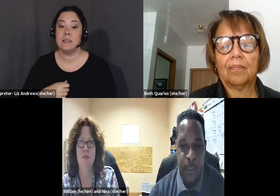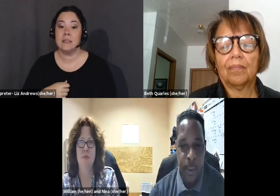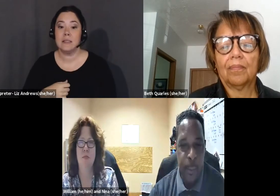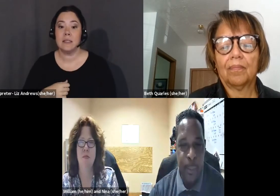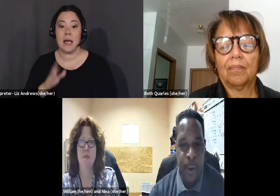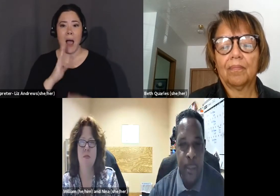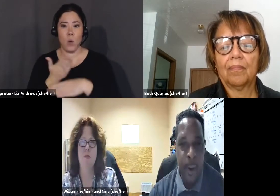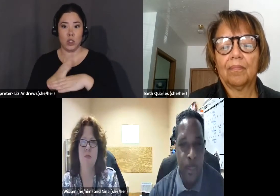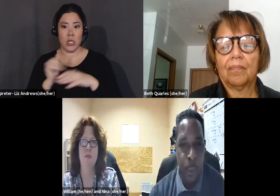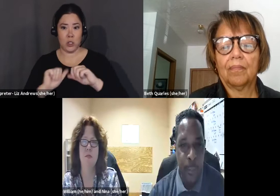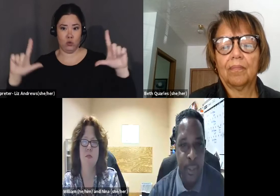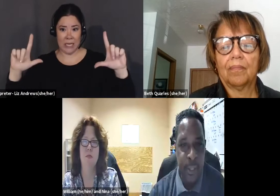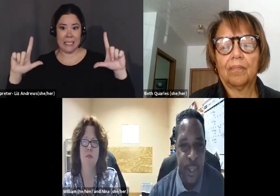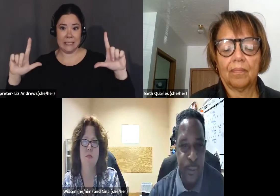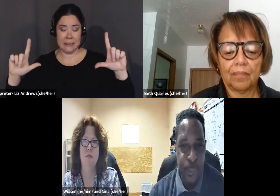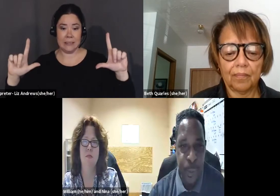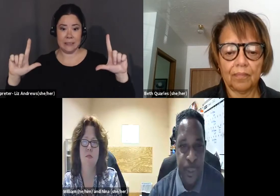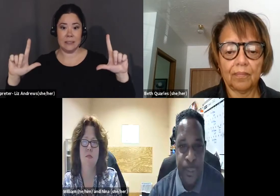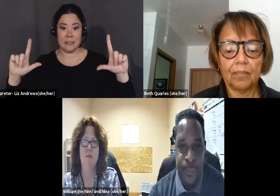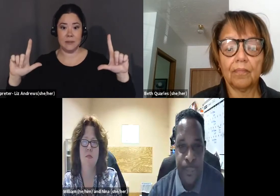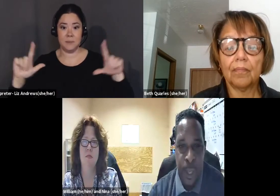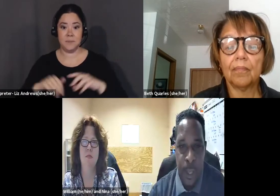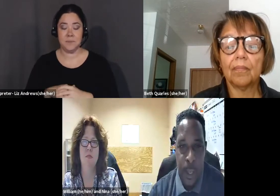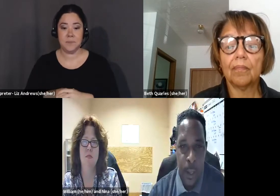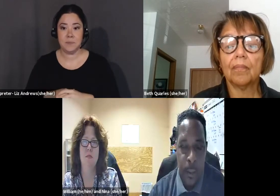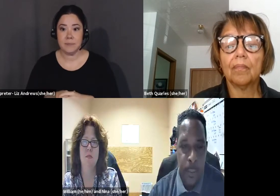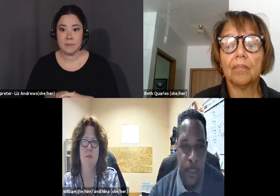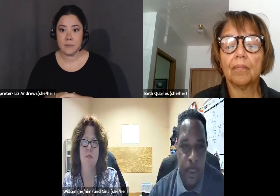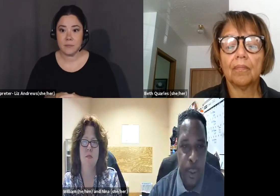our screen. We prepared a PowerPoint presentation for you.